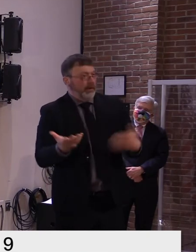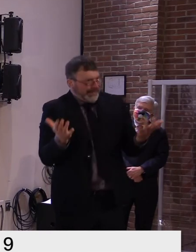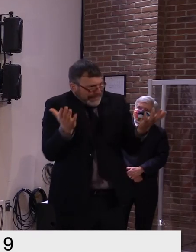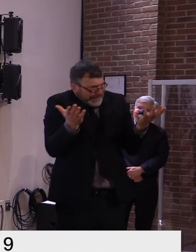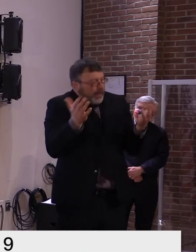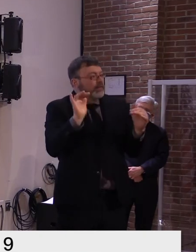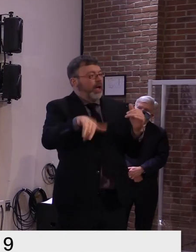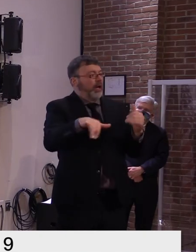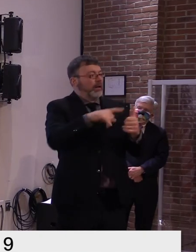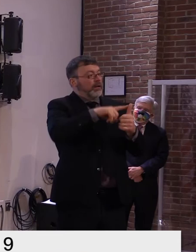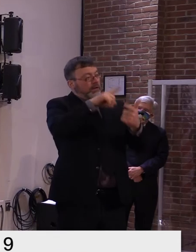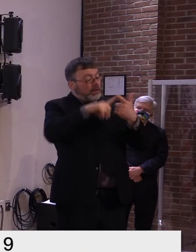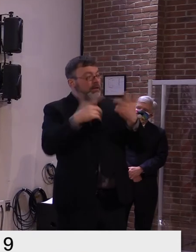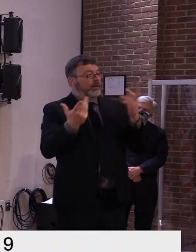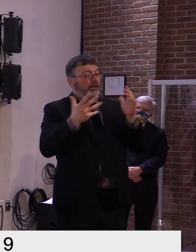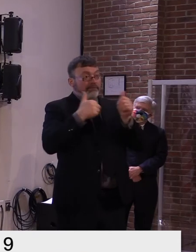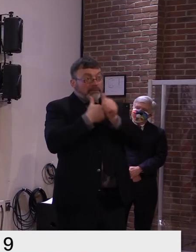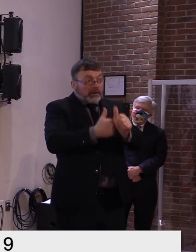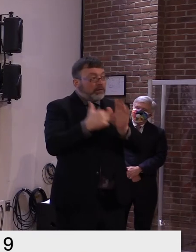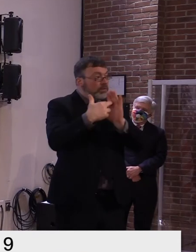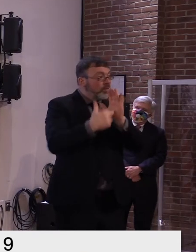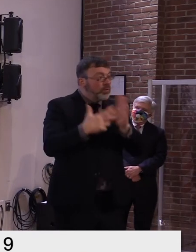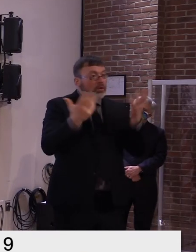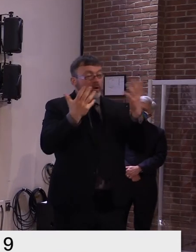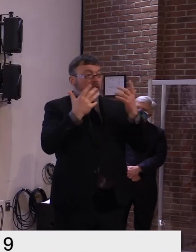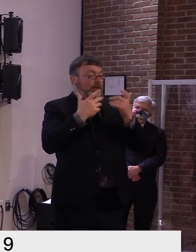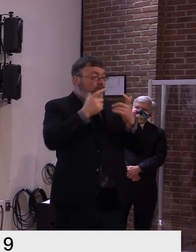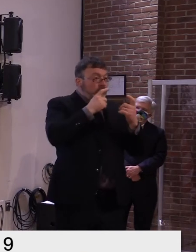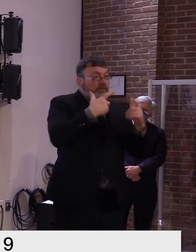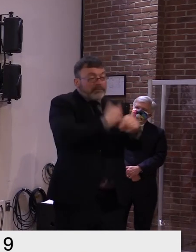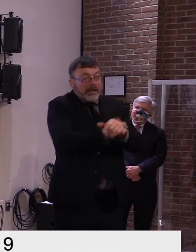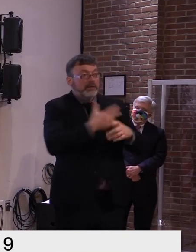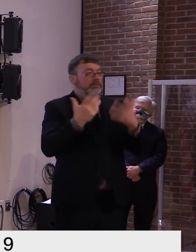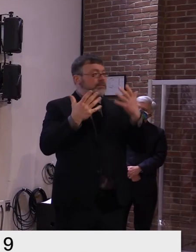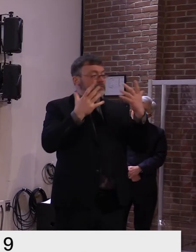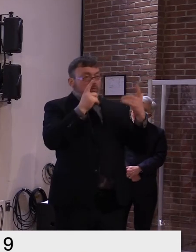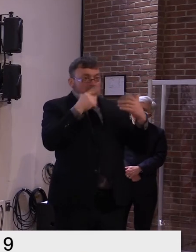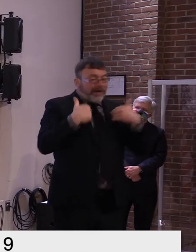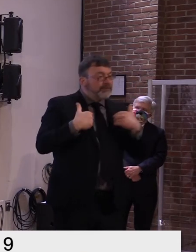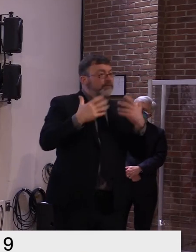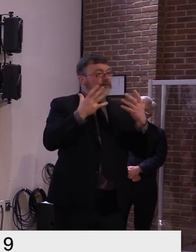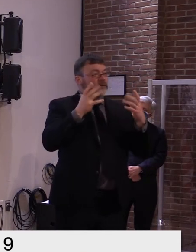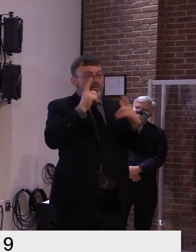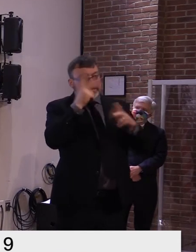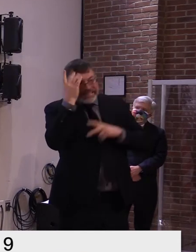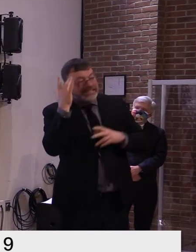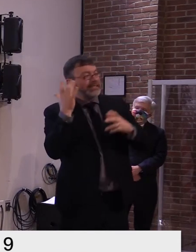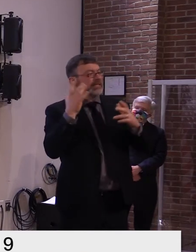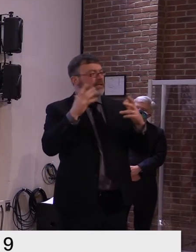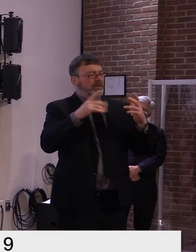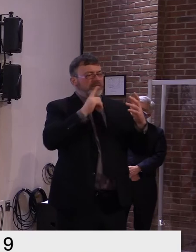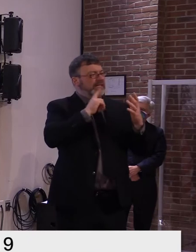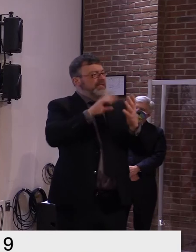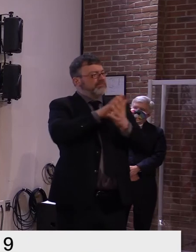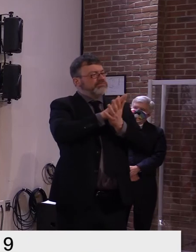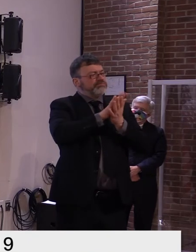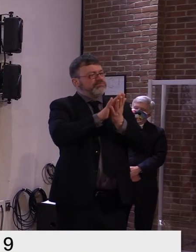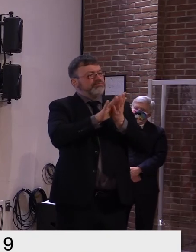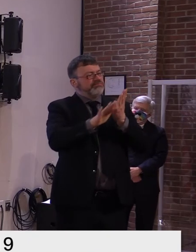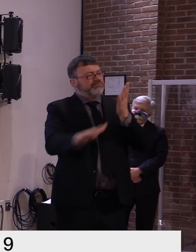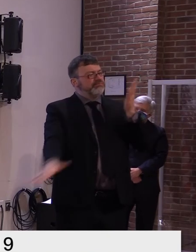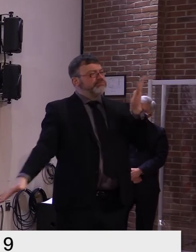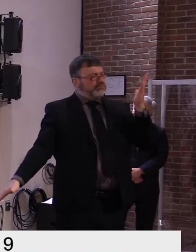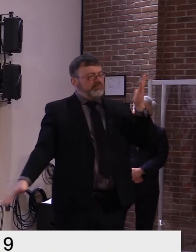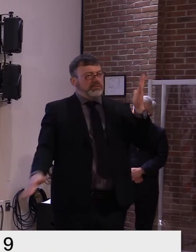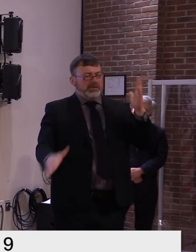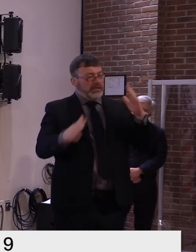that are certainly warranted at times of major virus prevalence and virus transmission across communities, but